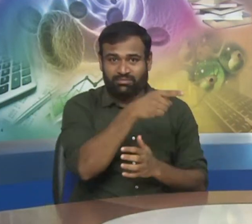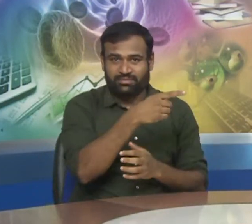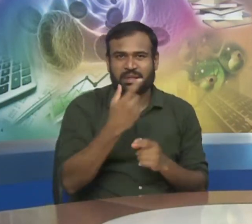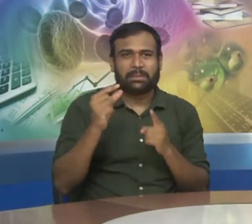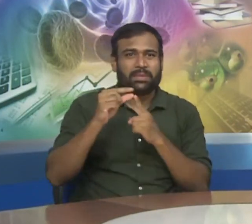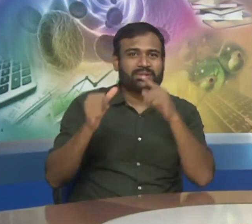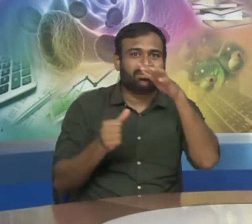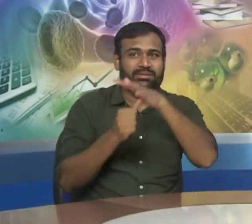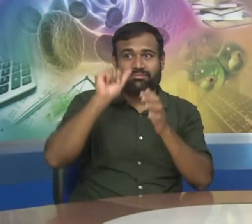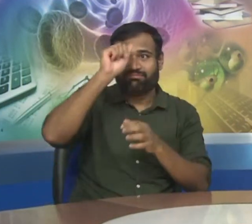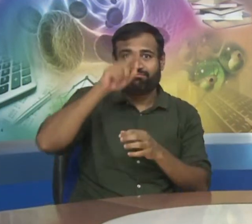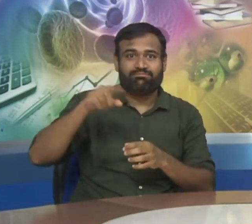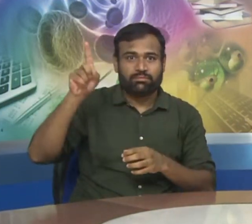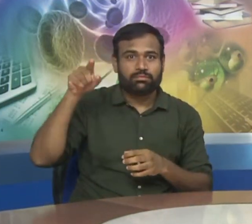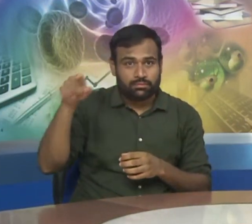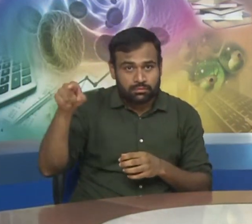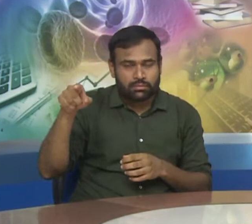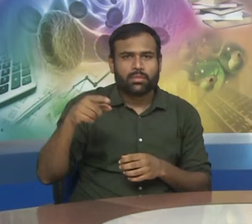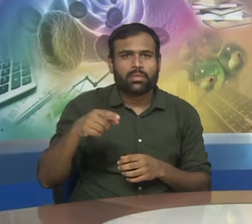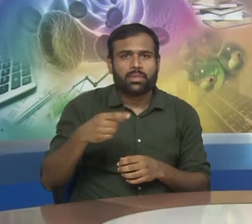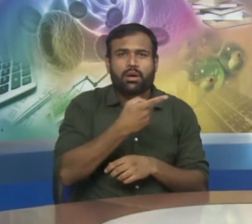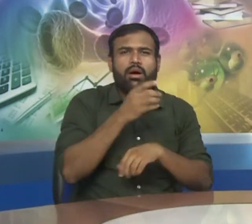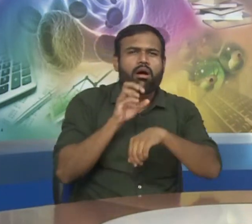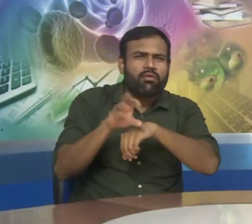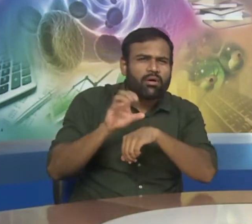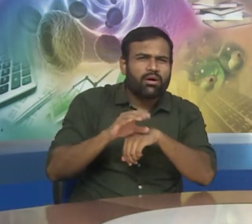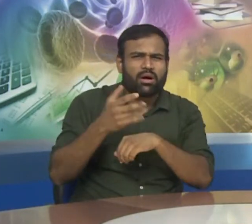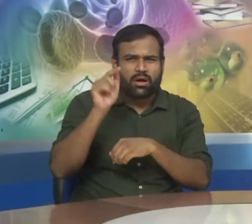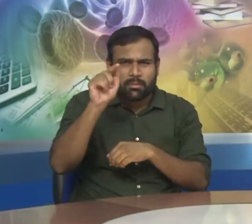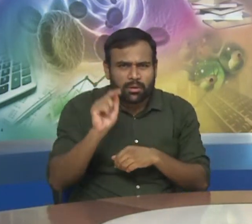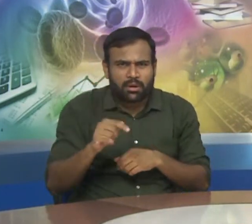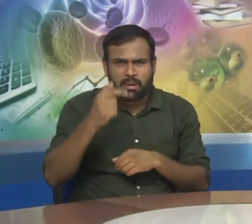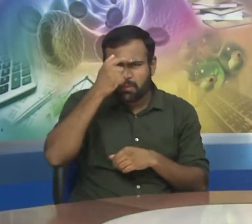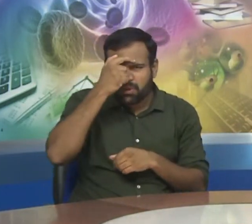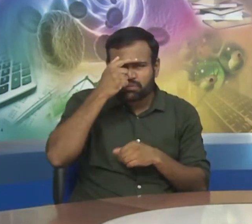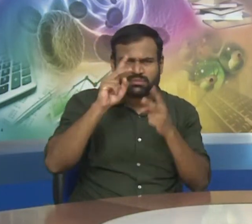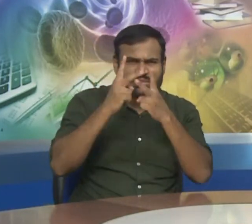The Supreme Court is dash to give advice to the President of India.